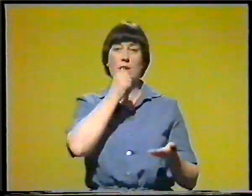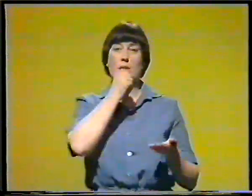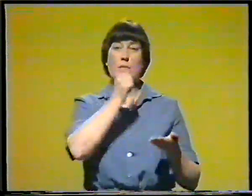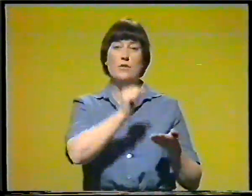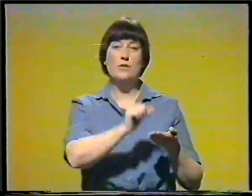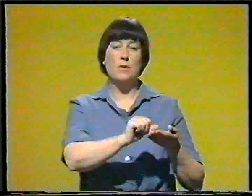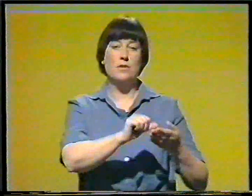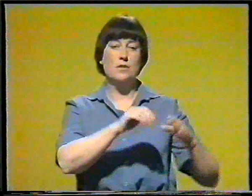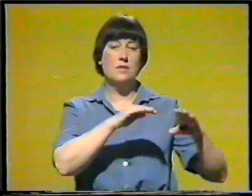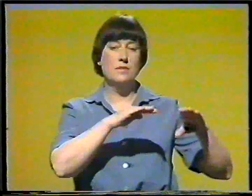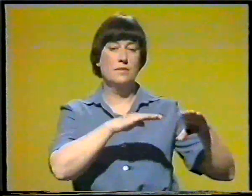Postbox.